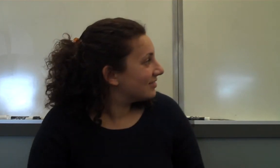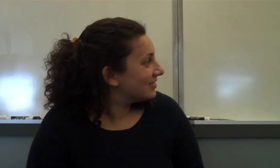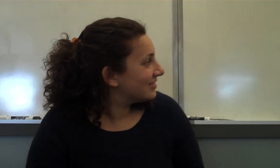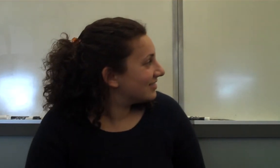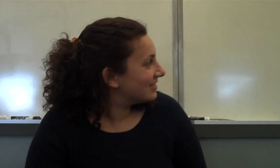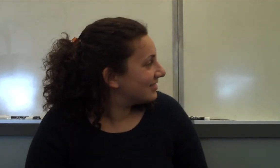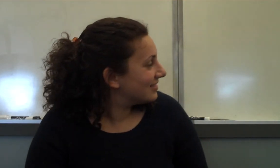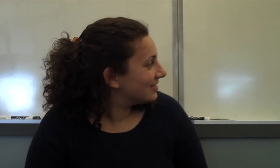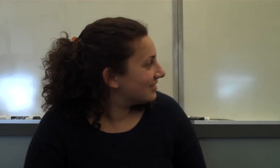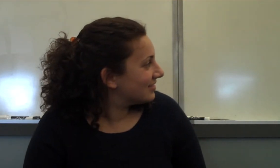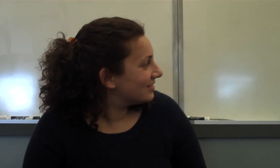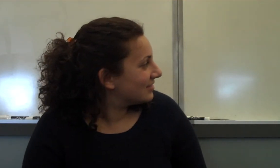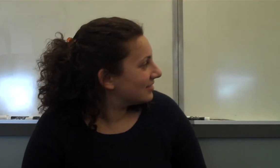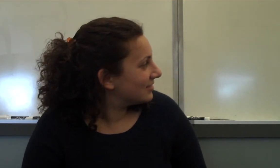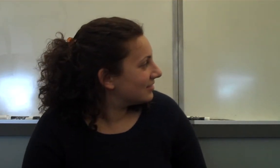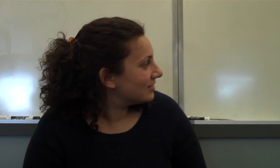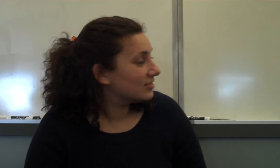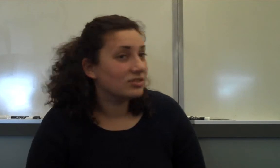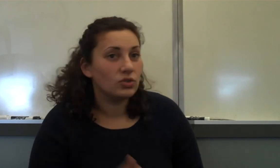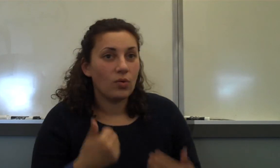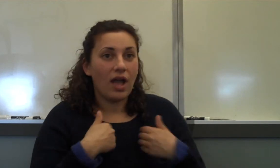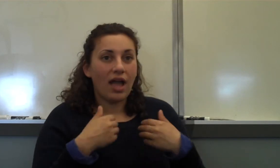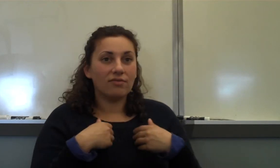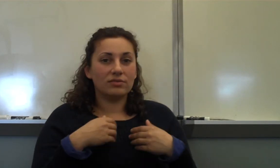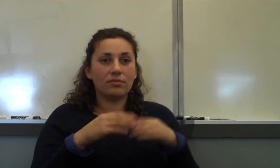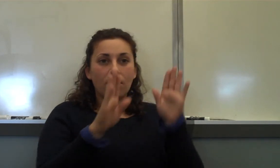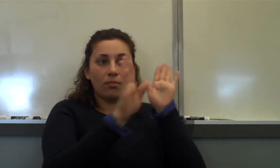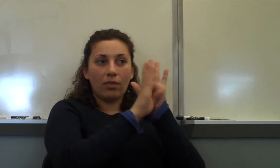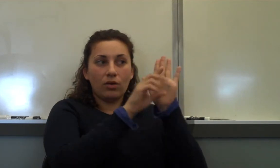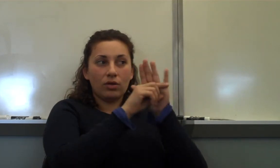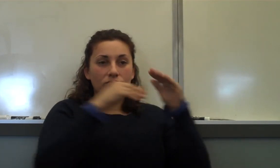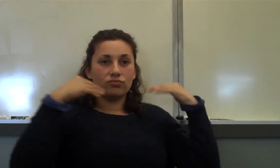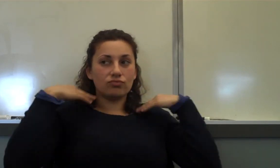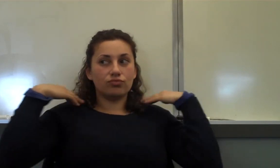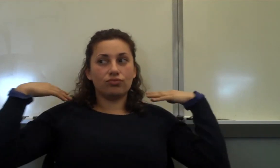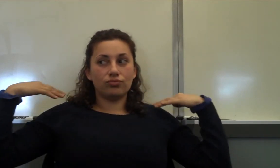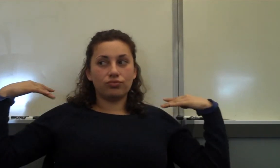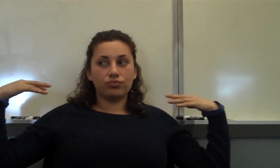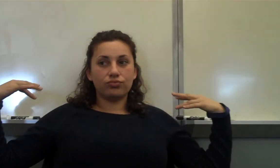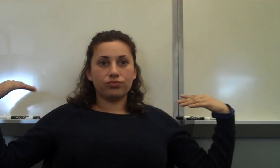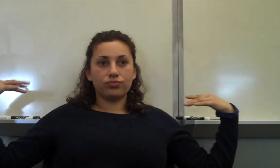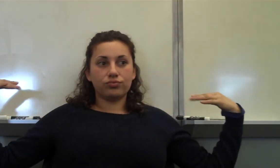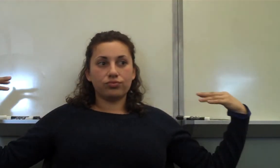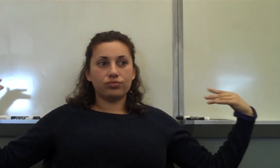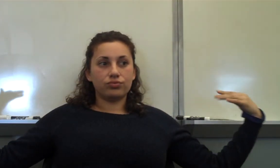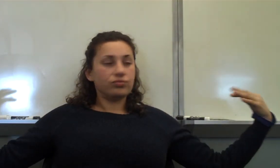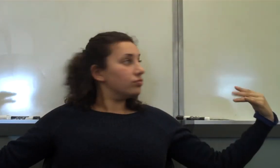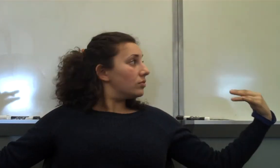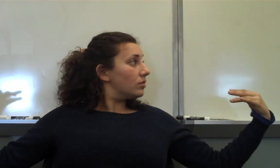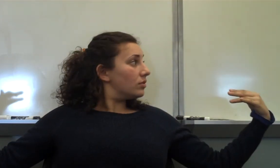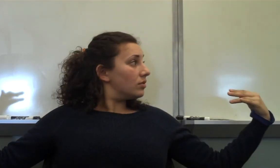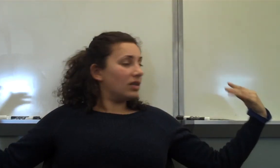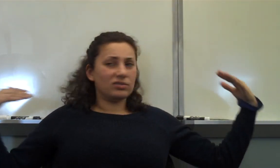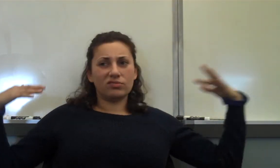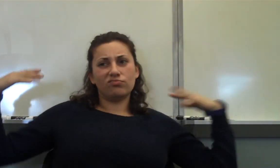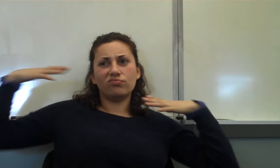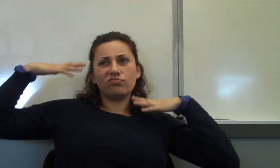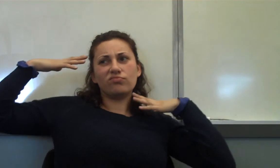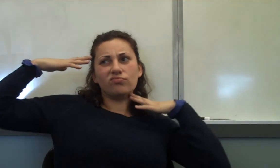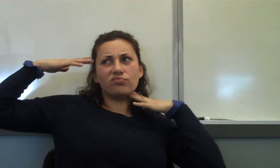You've got a line of trees or something over here, and then the line is over here. So you say, well, what happened